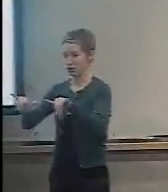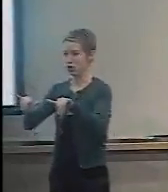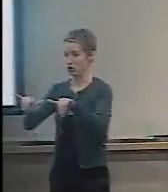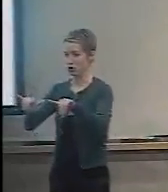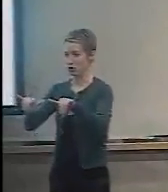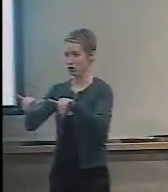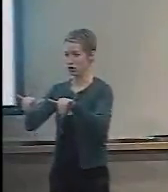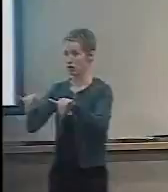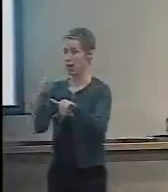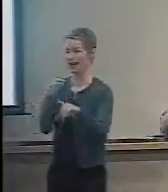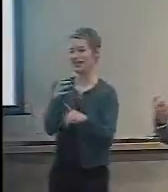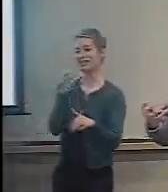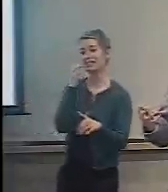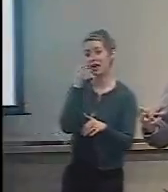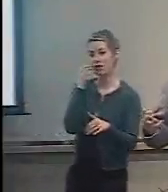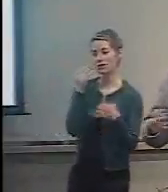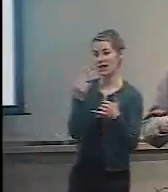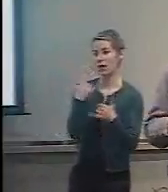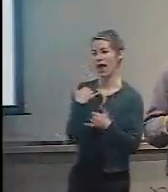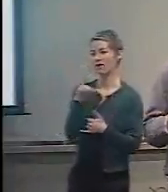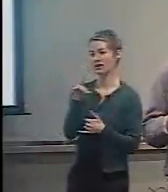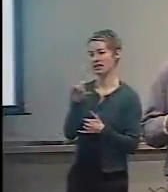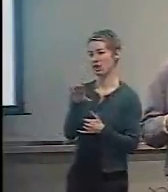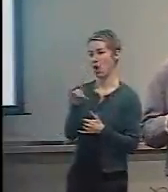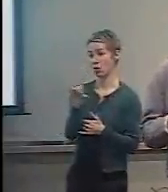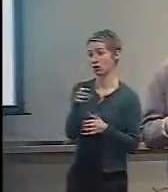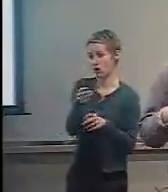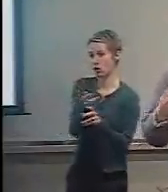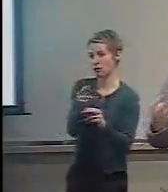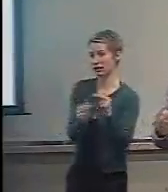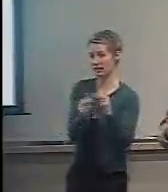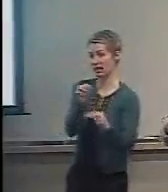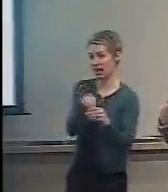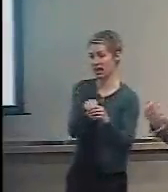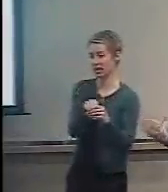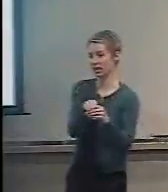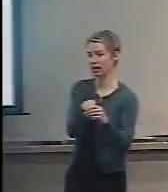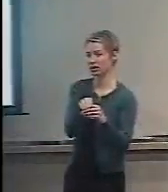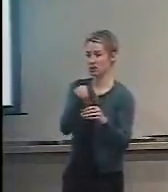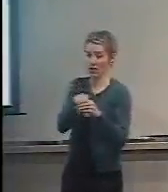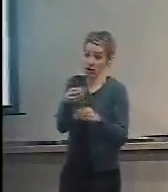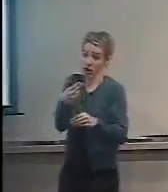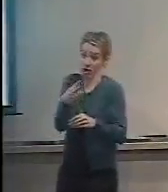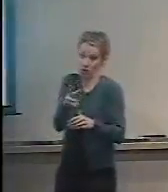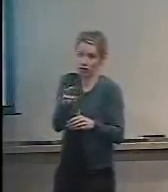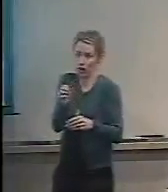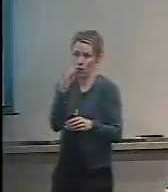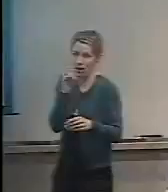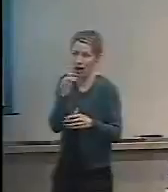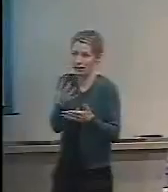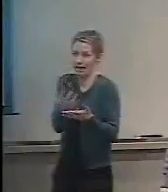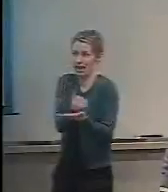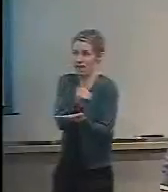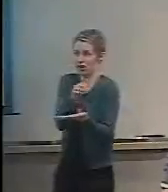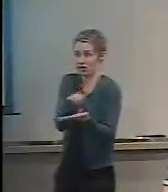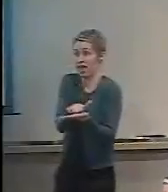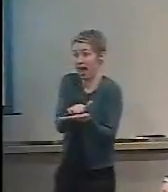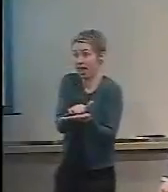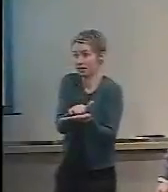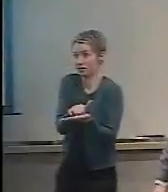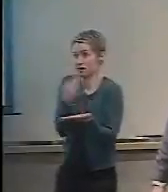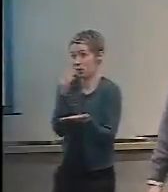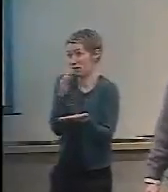cell phones they're now building decoders, H.262 decoders in hardware. So we might as well take advantage of that, and just take advantage that